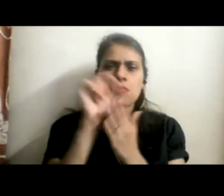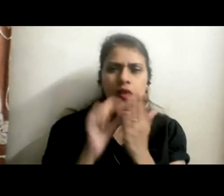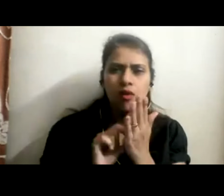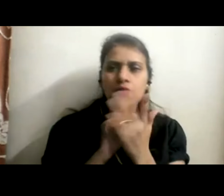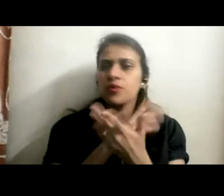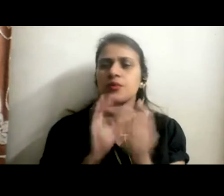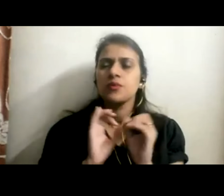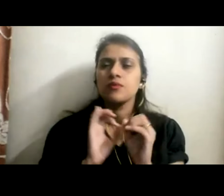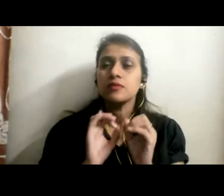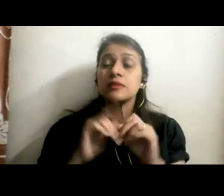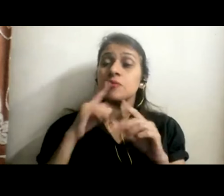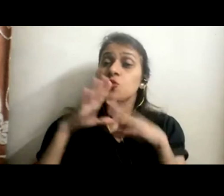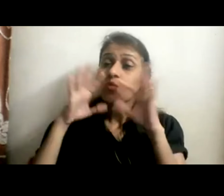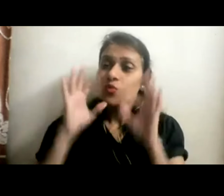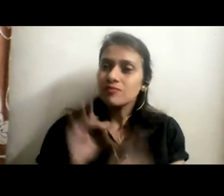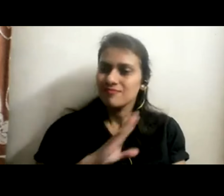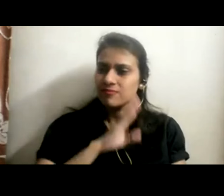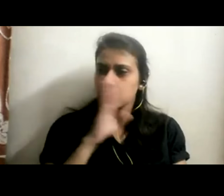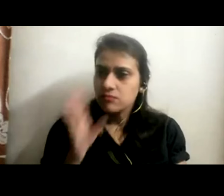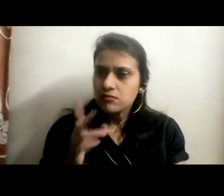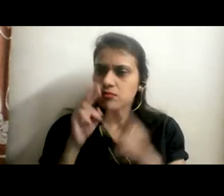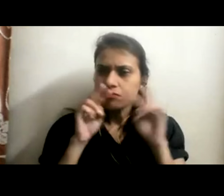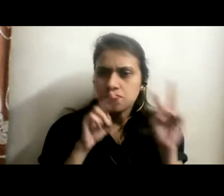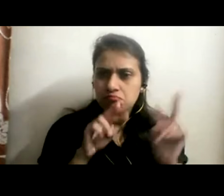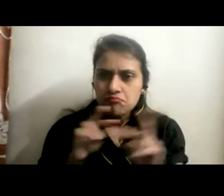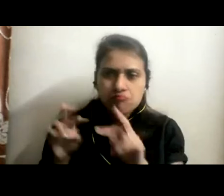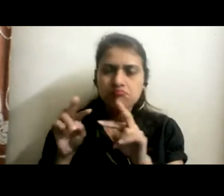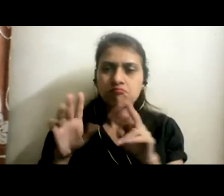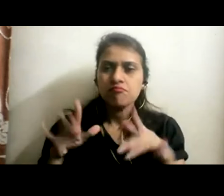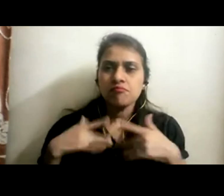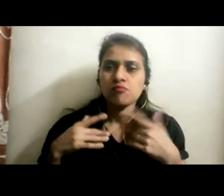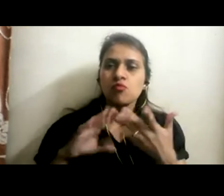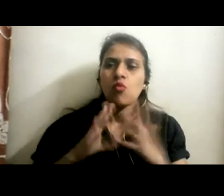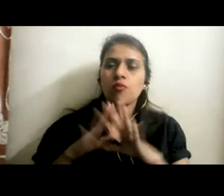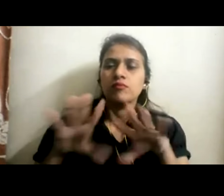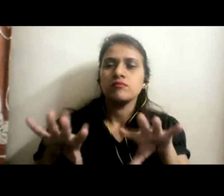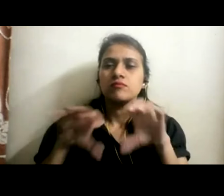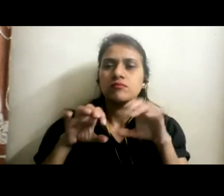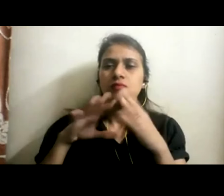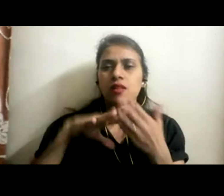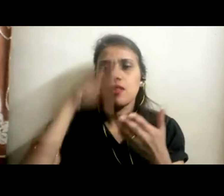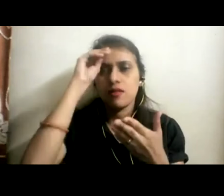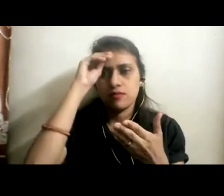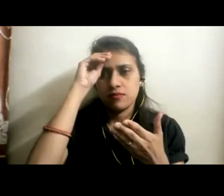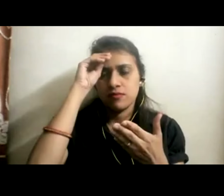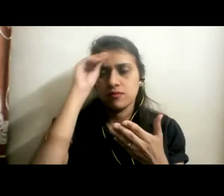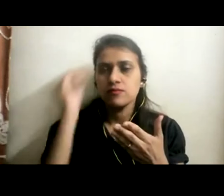observe, but you actually go into the setting and just see for yourself. For example, in an exploratory